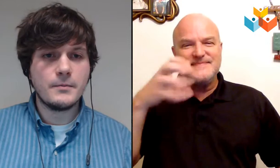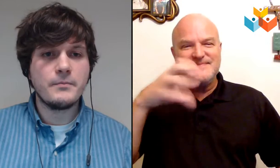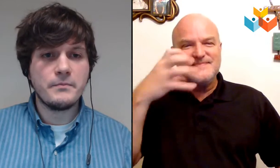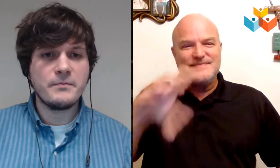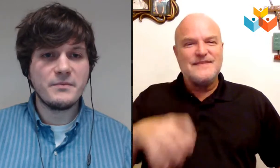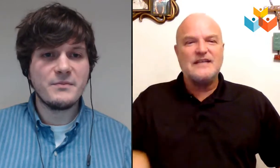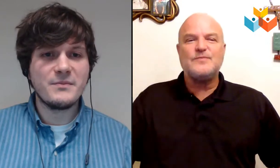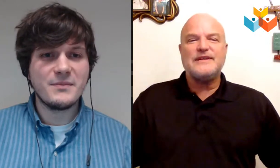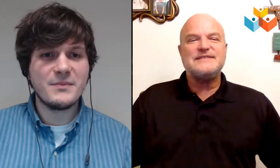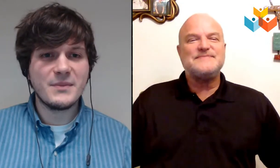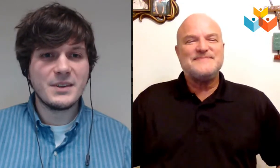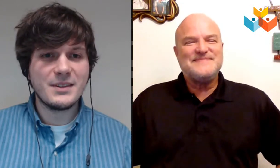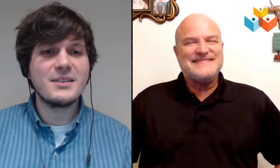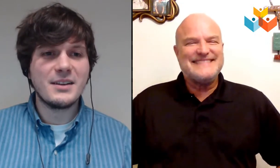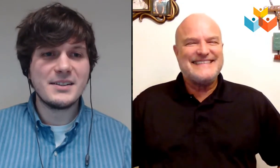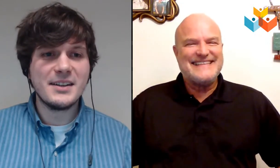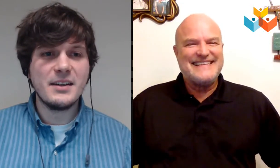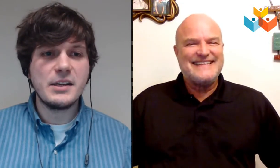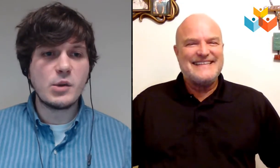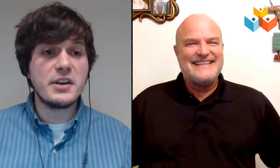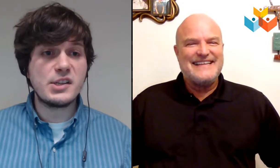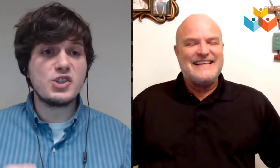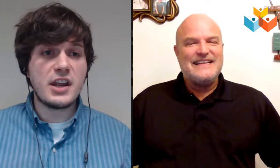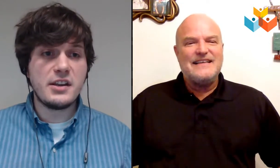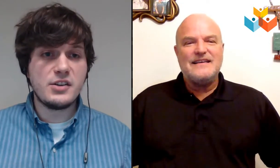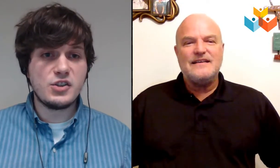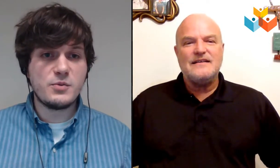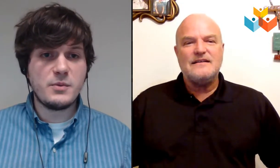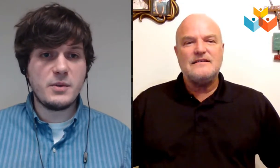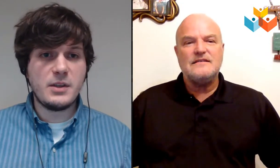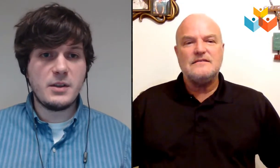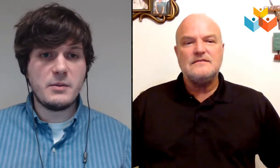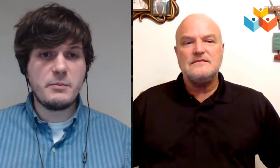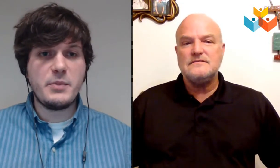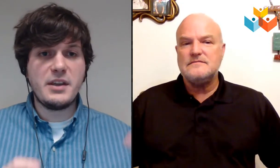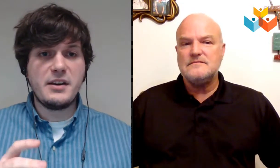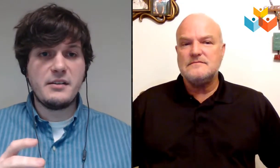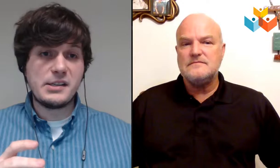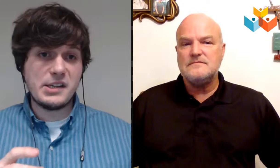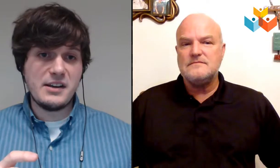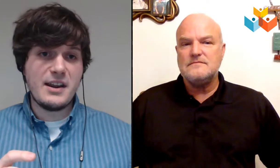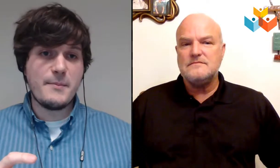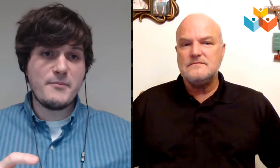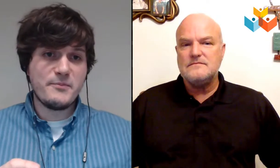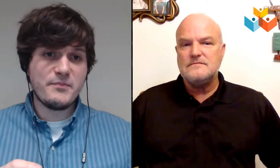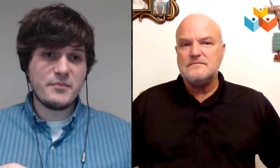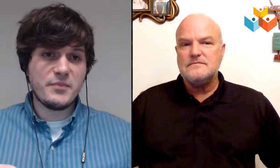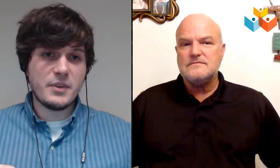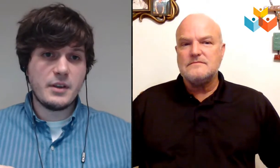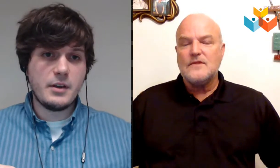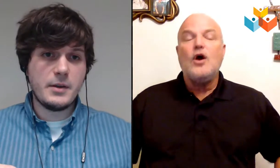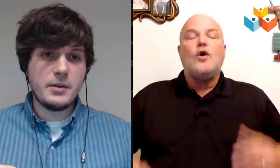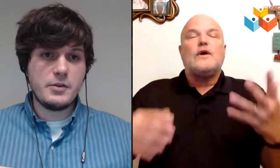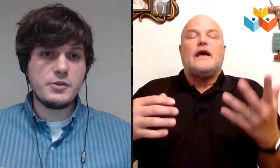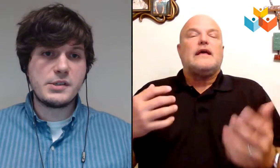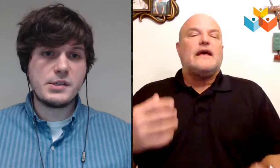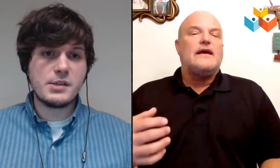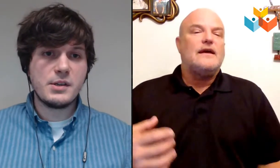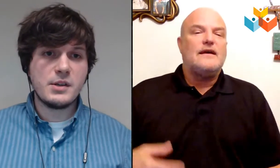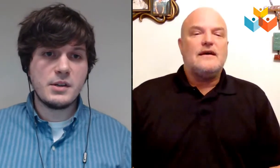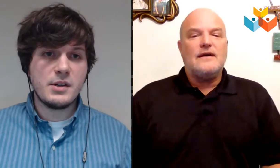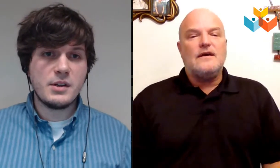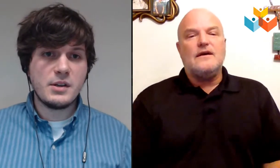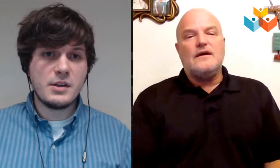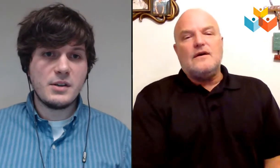Springs. Hot Springs. See, so it doesn't change being a city name. You